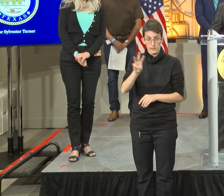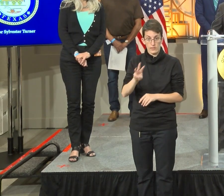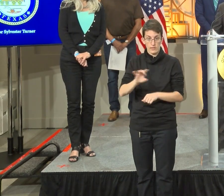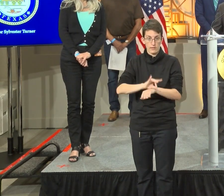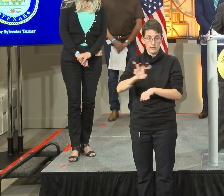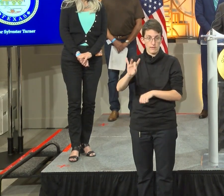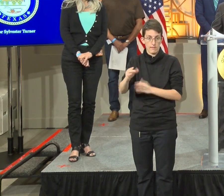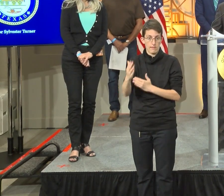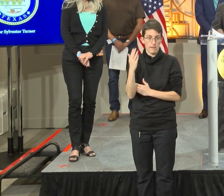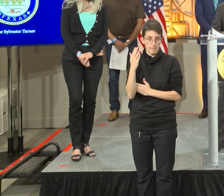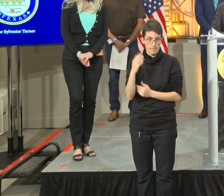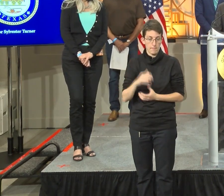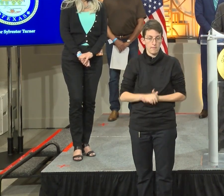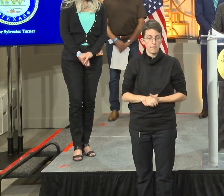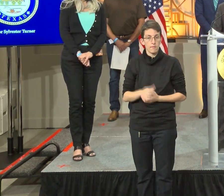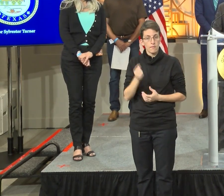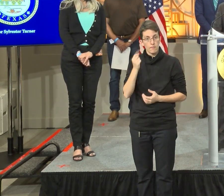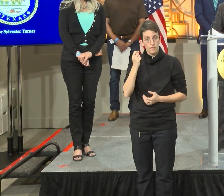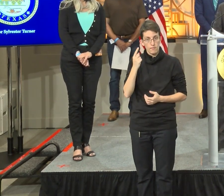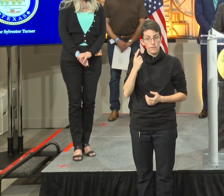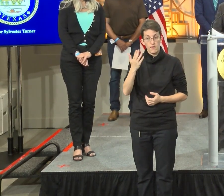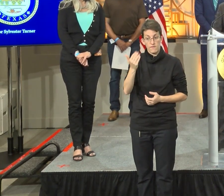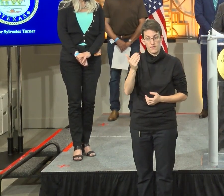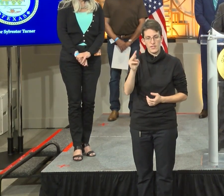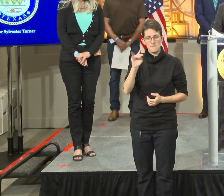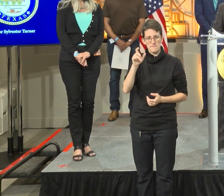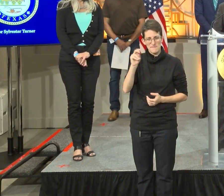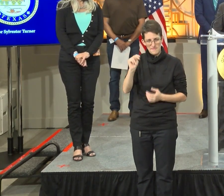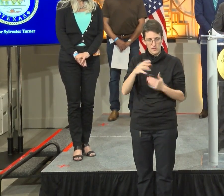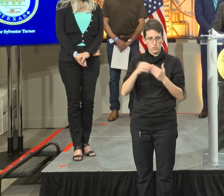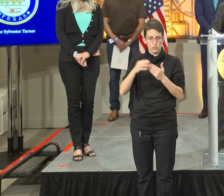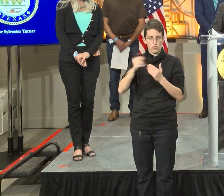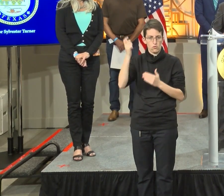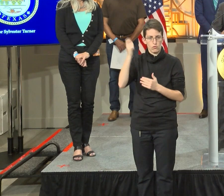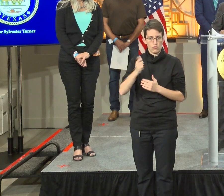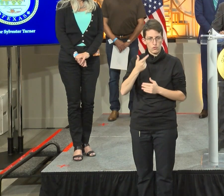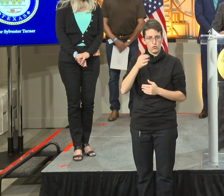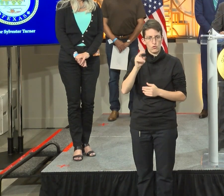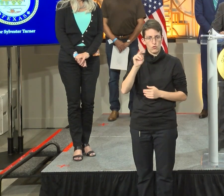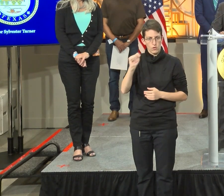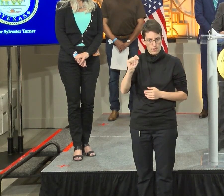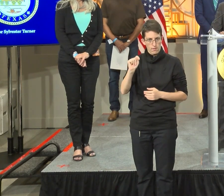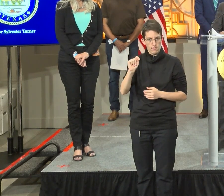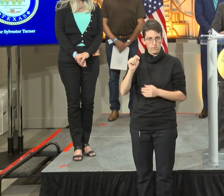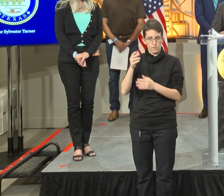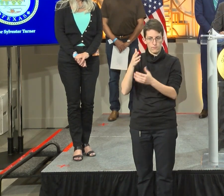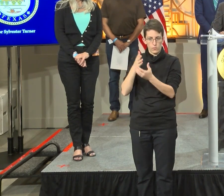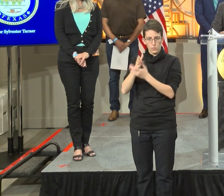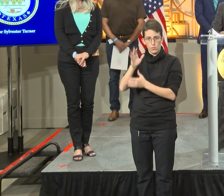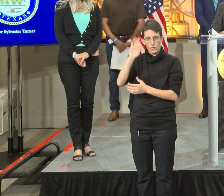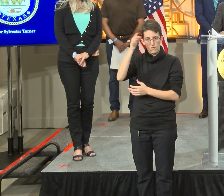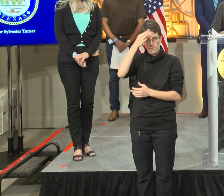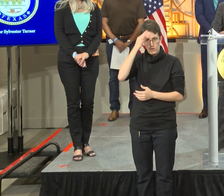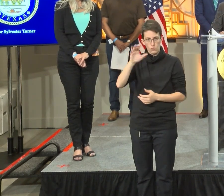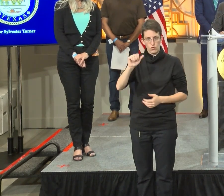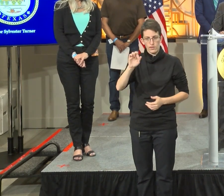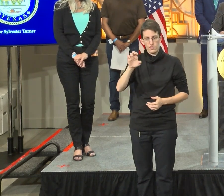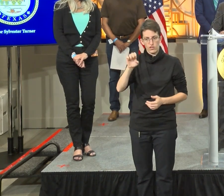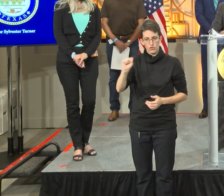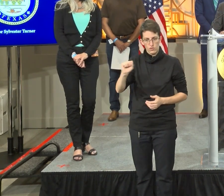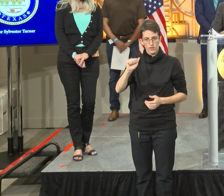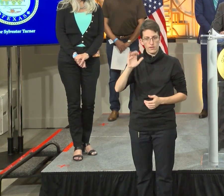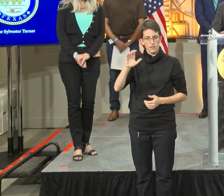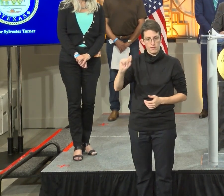8 a.m. This is a $15 million grant program, which is funded through the Federal CARES Act, and it was